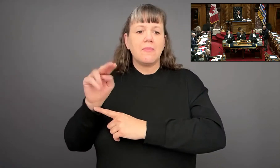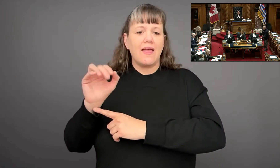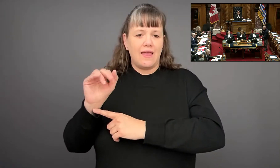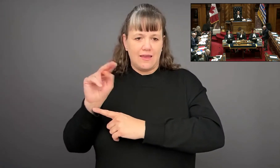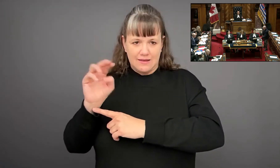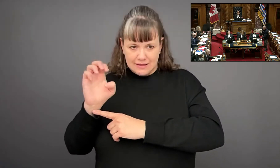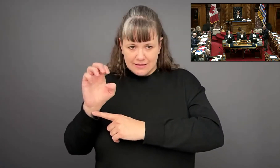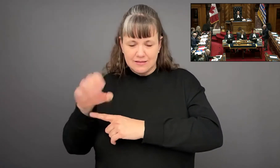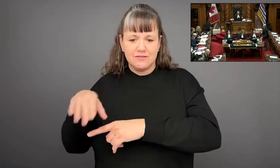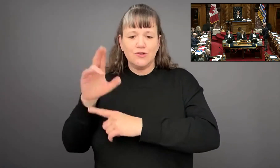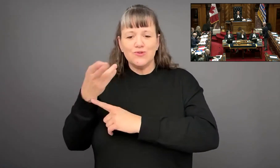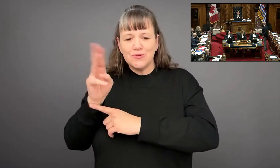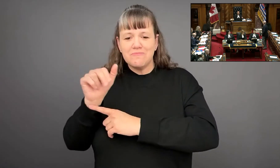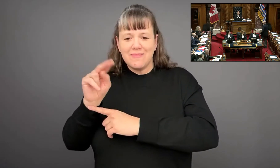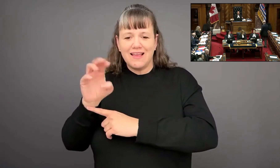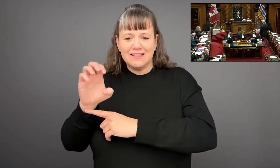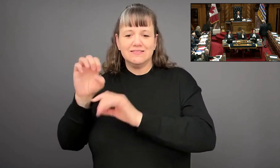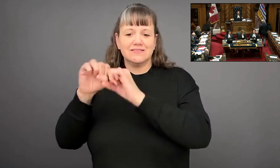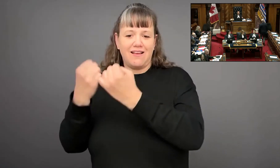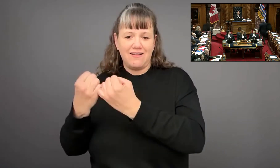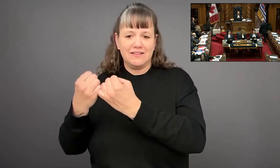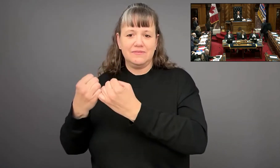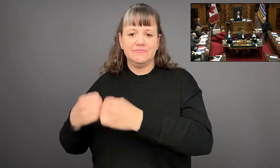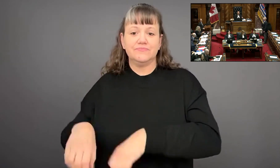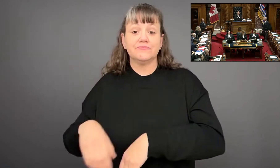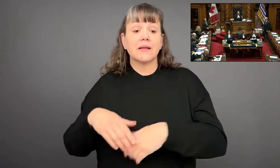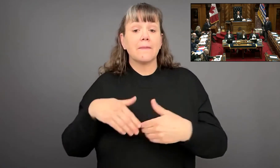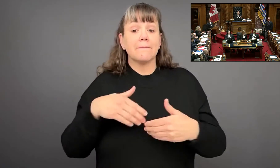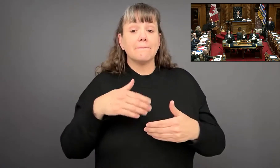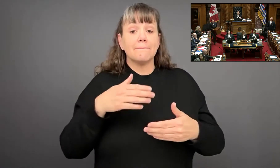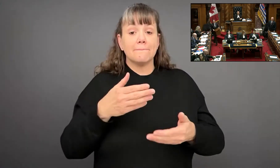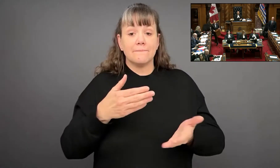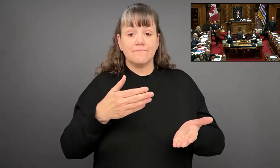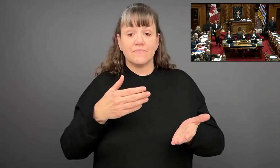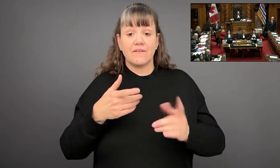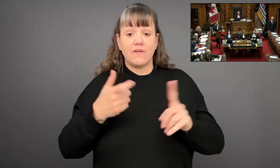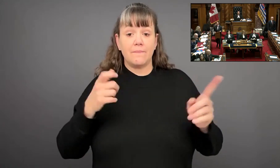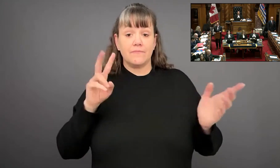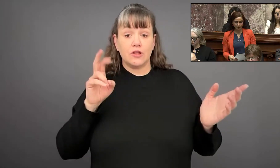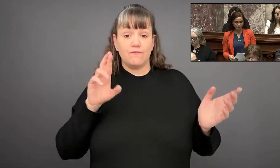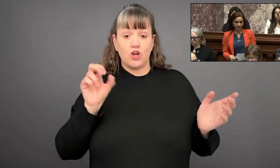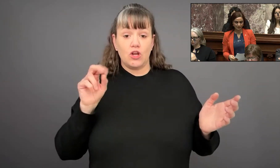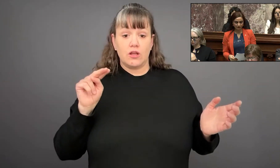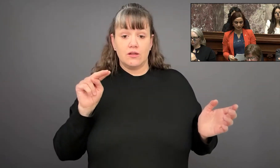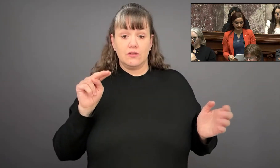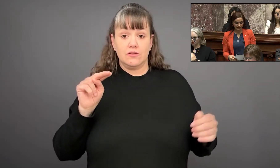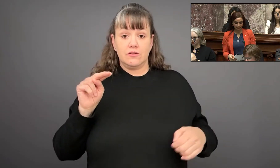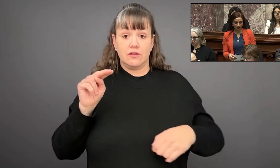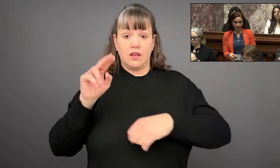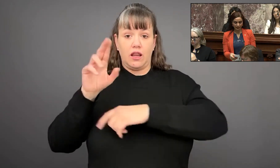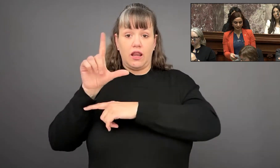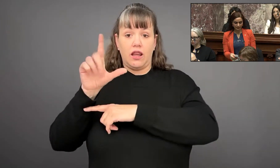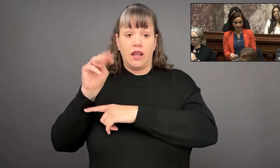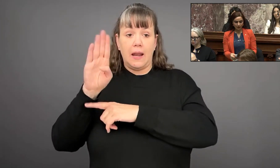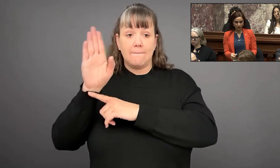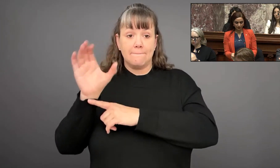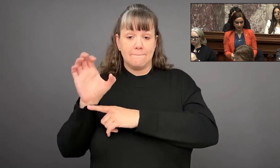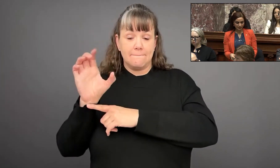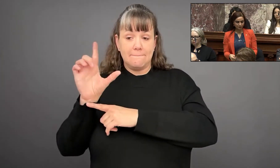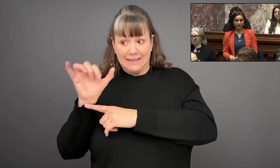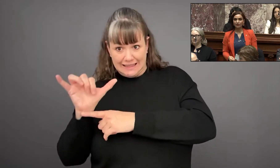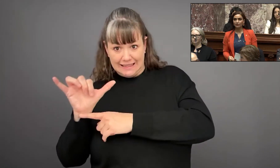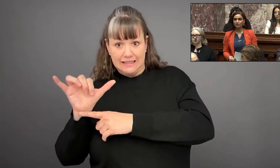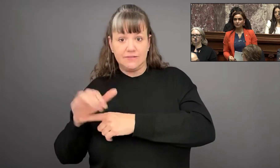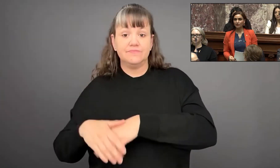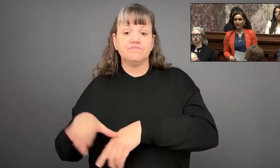Member for Warner-Lumbee. Thank you, Honorable Speaker. I want to present a petition signed by 479 people and